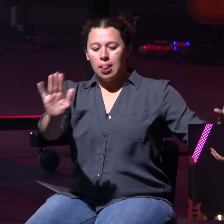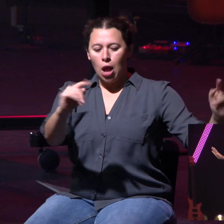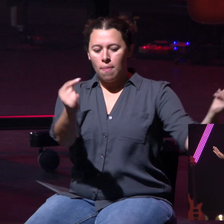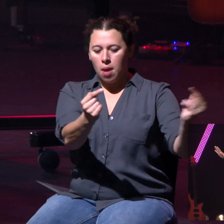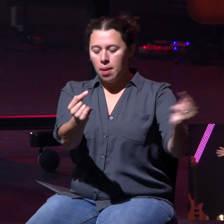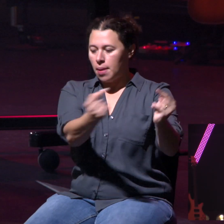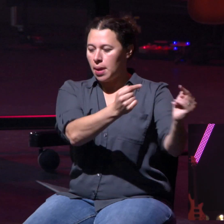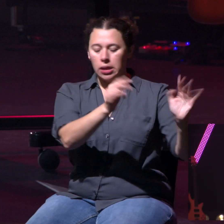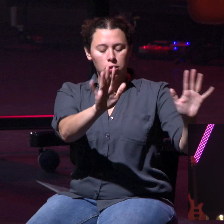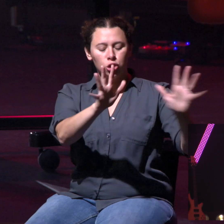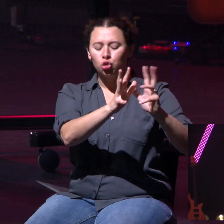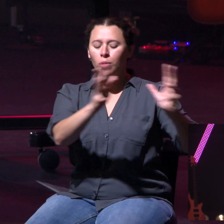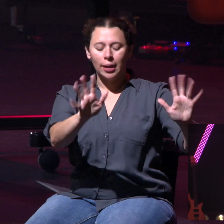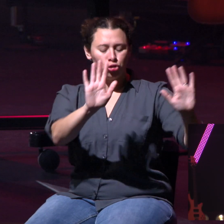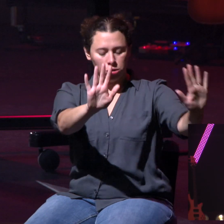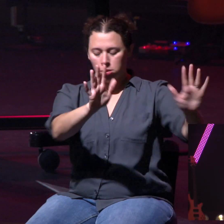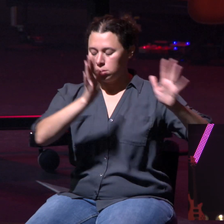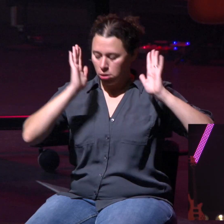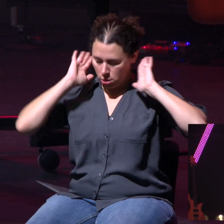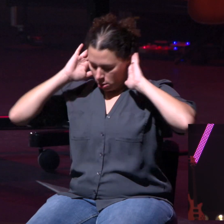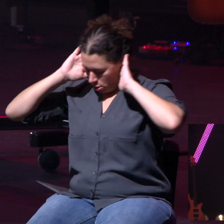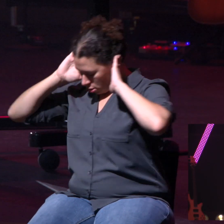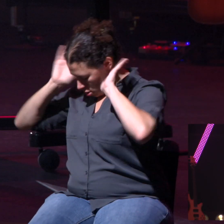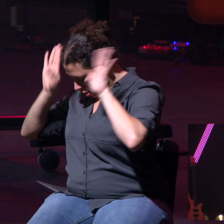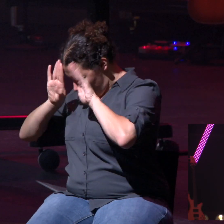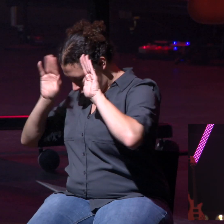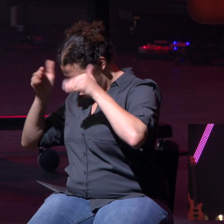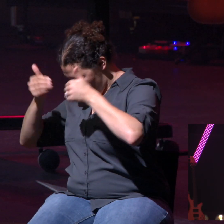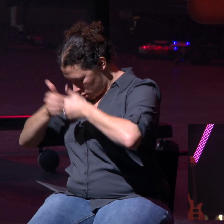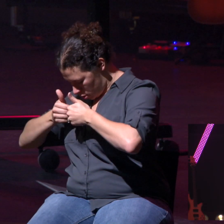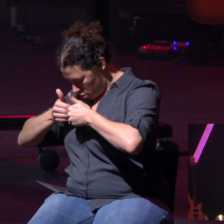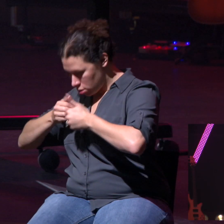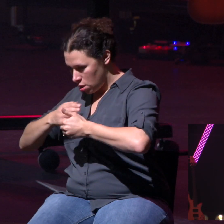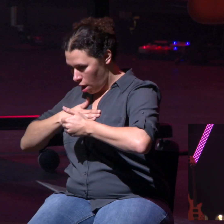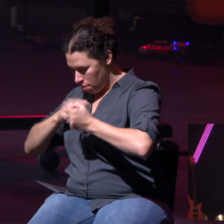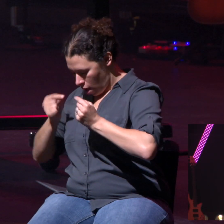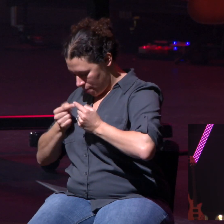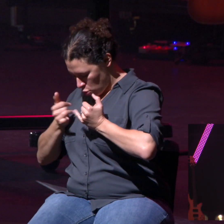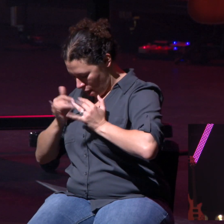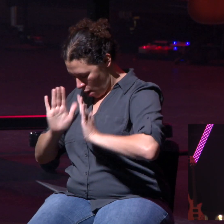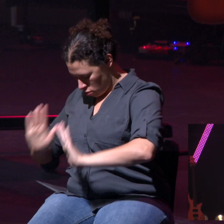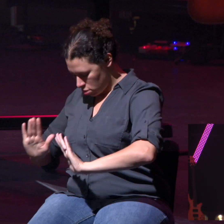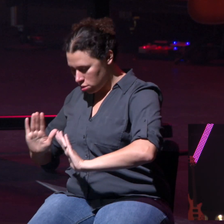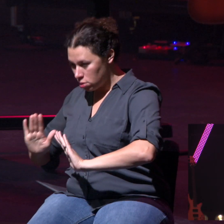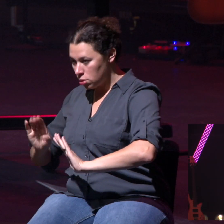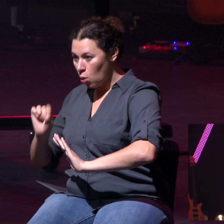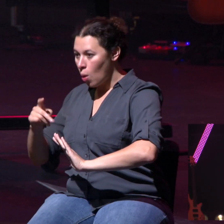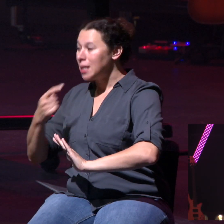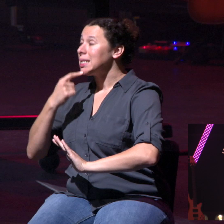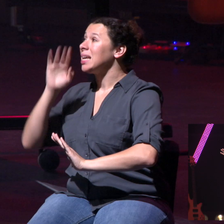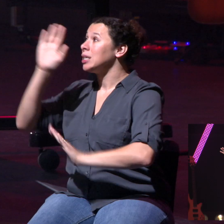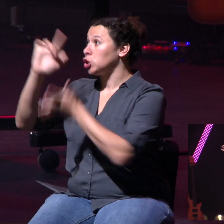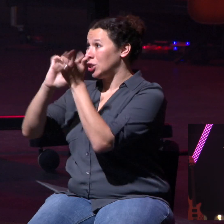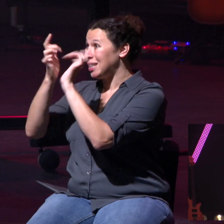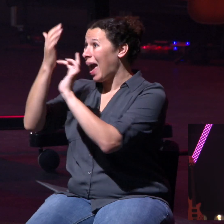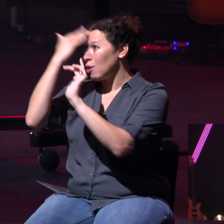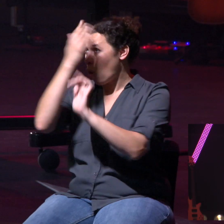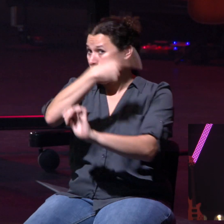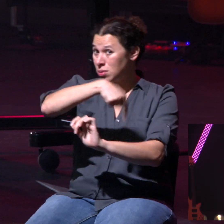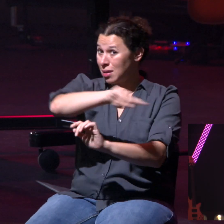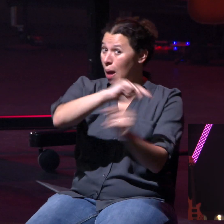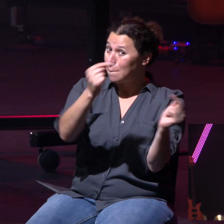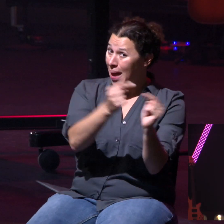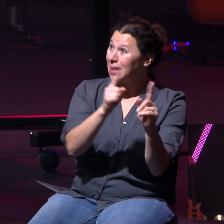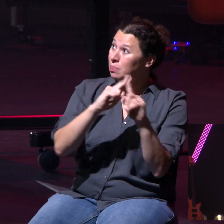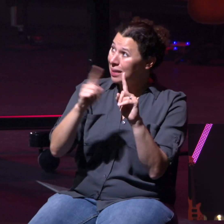us so that we can deal with the pain that's within us. Or we say, Jesus, I know there's a lot of pain out there, but what